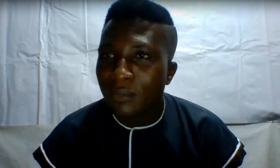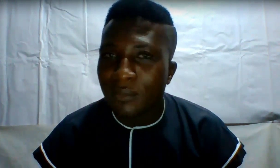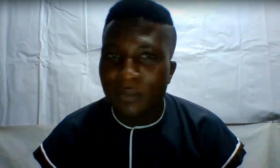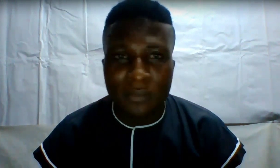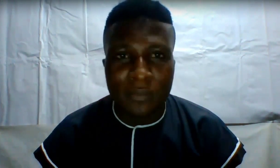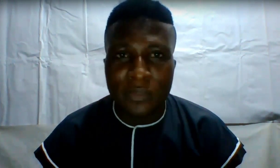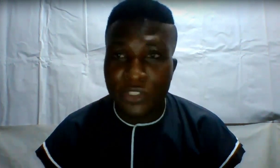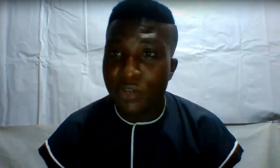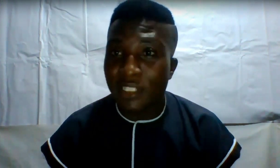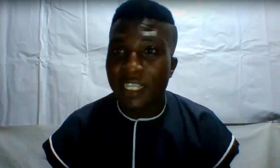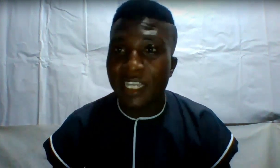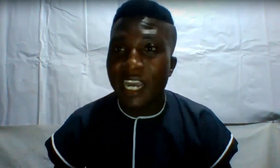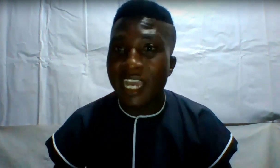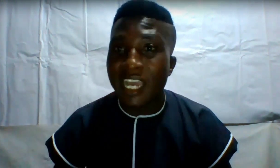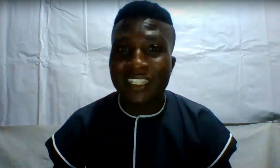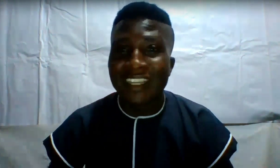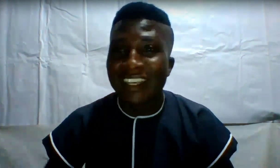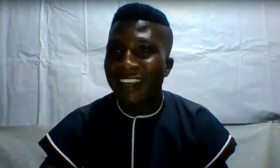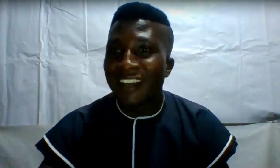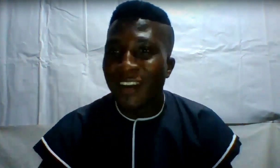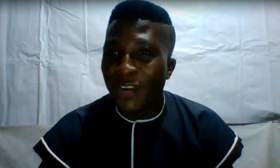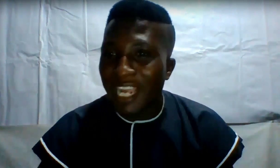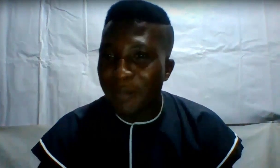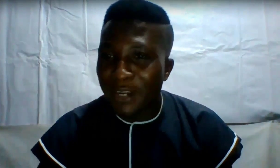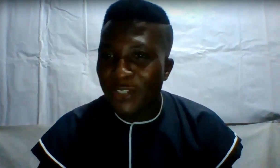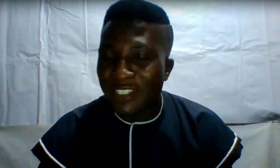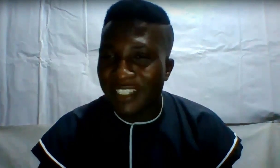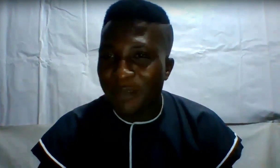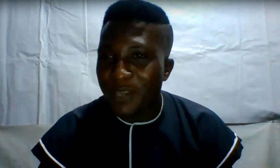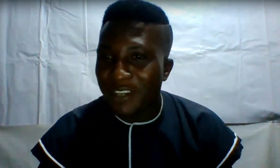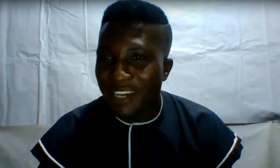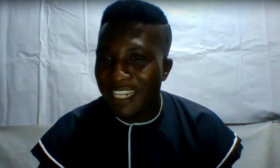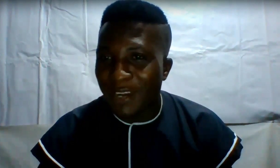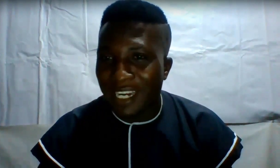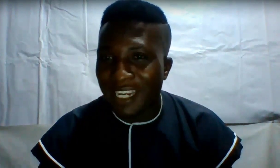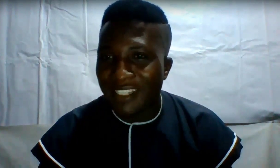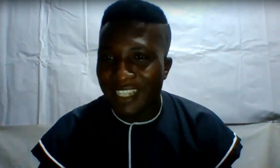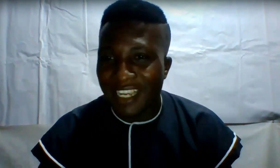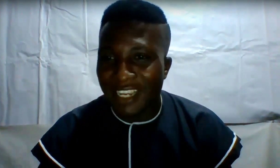Seriously, guys? Okay, Amira just disappeared right now. I can't see her again on my screen.